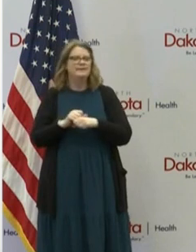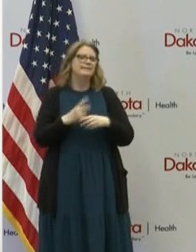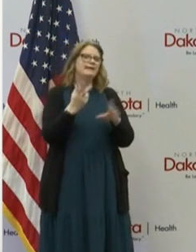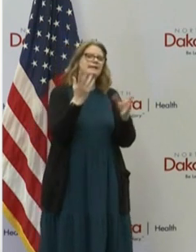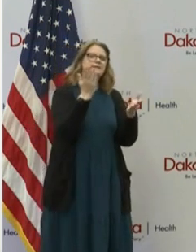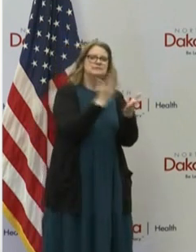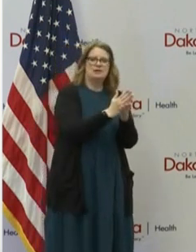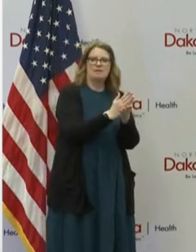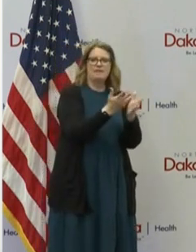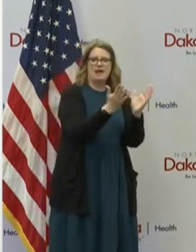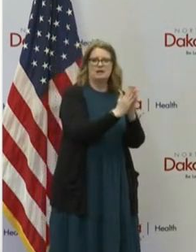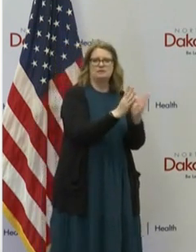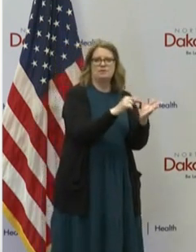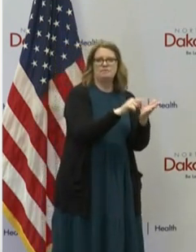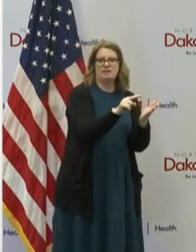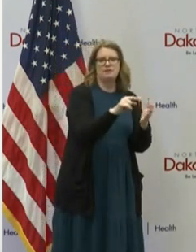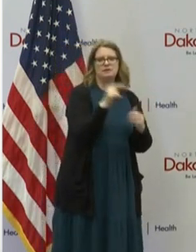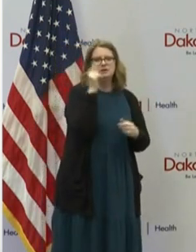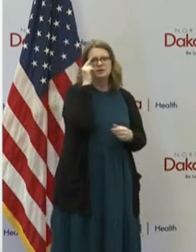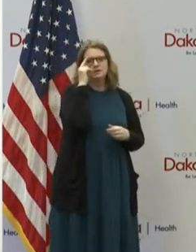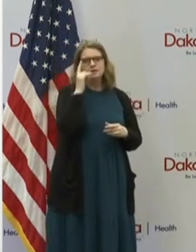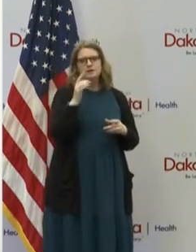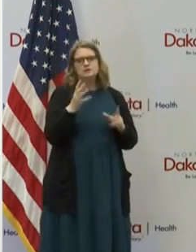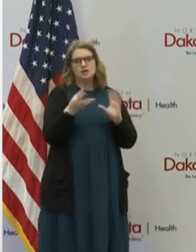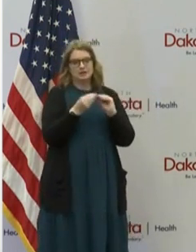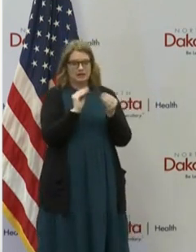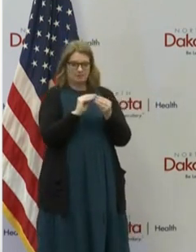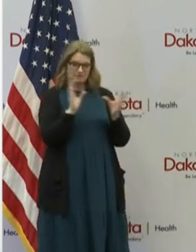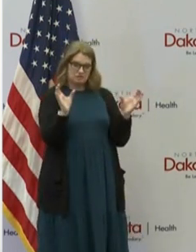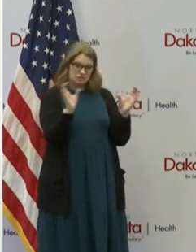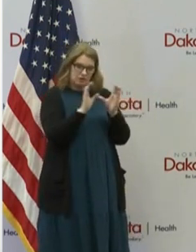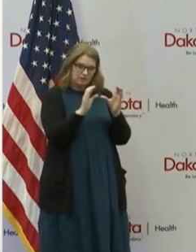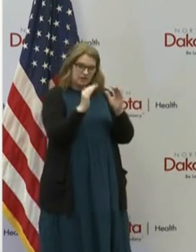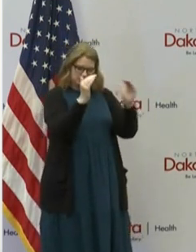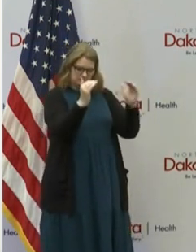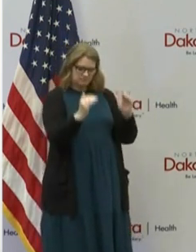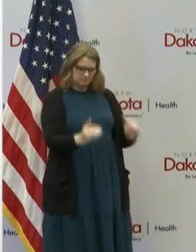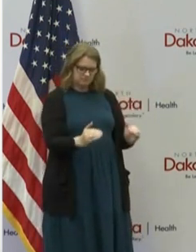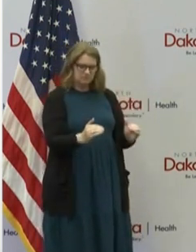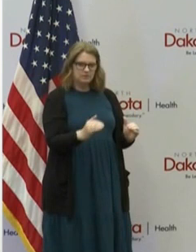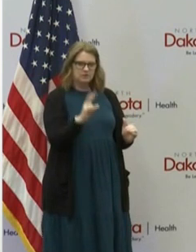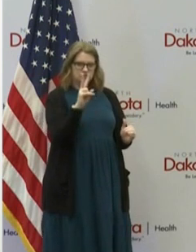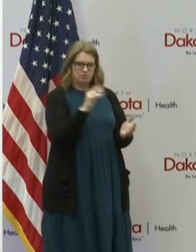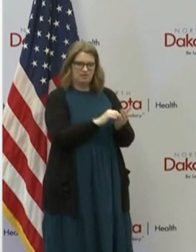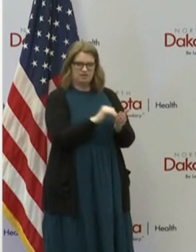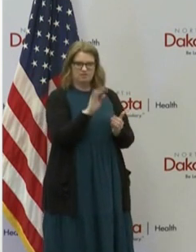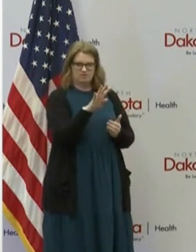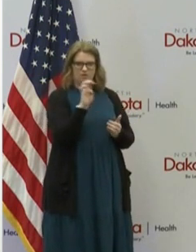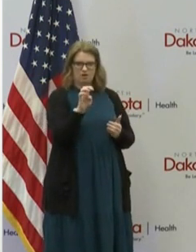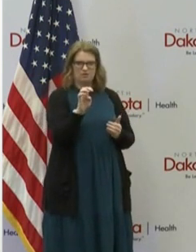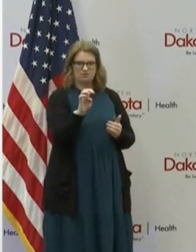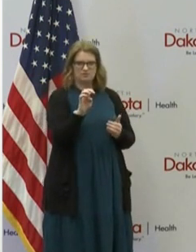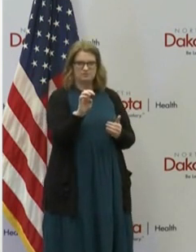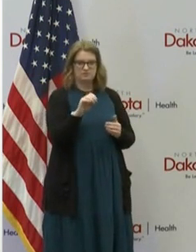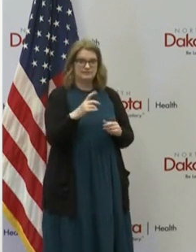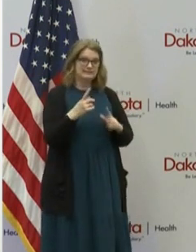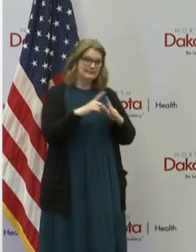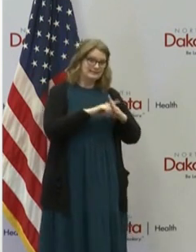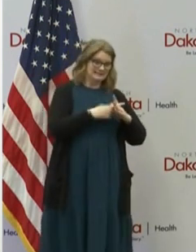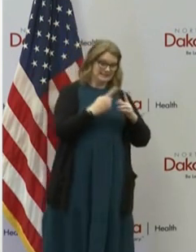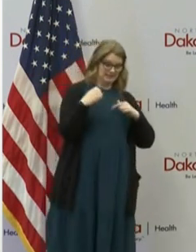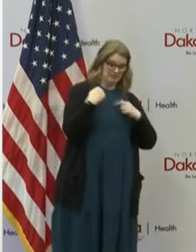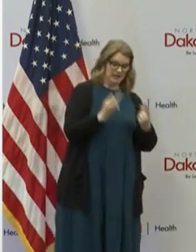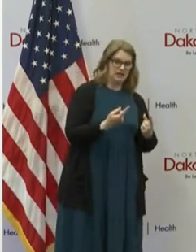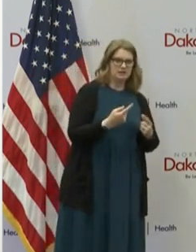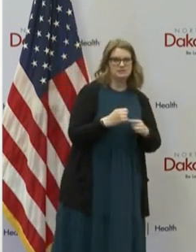between this last week, the number of certifications dropped nearly 2,400 for the first time since the beginning. So that means